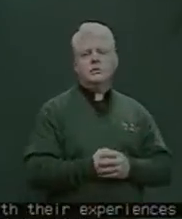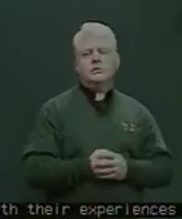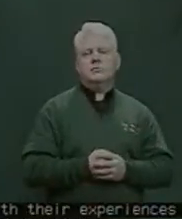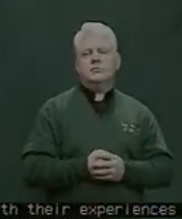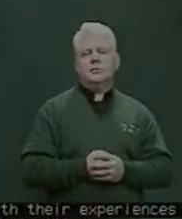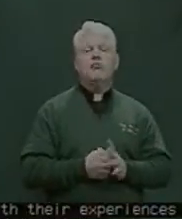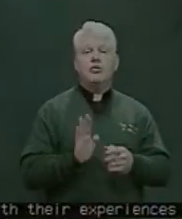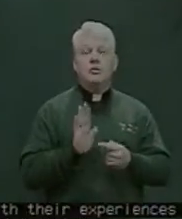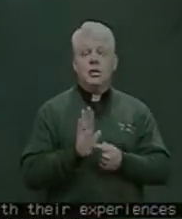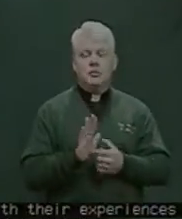13.